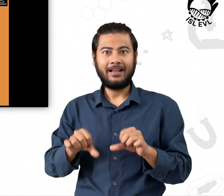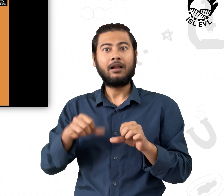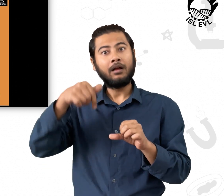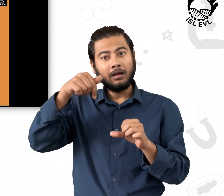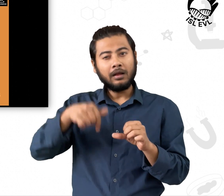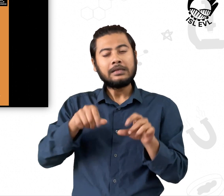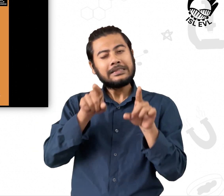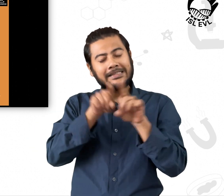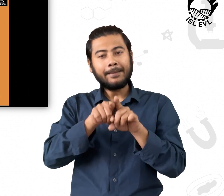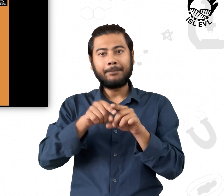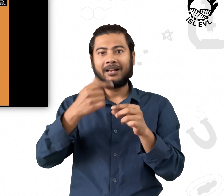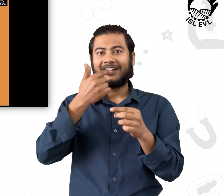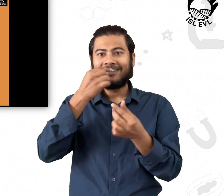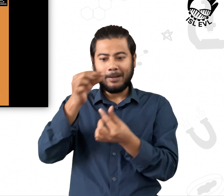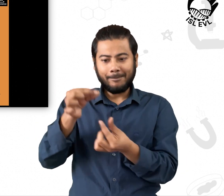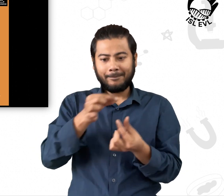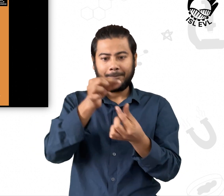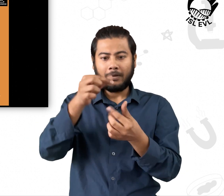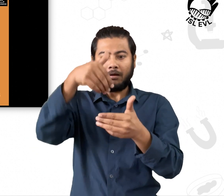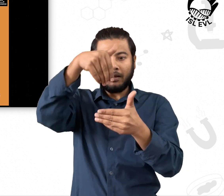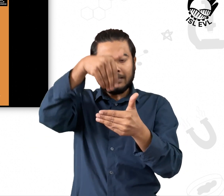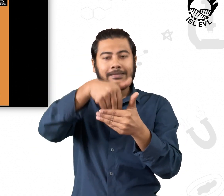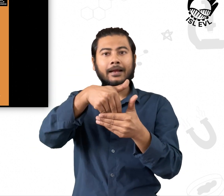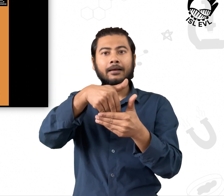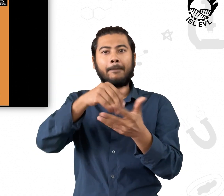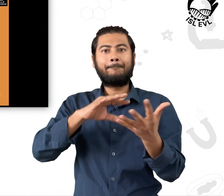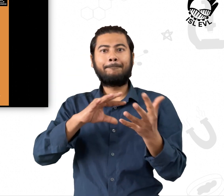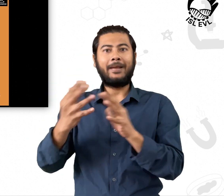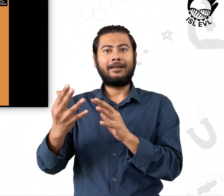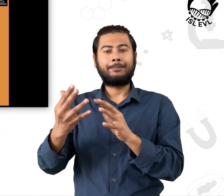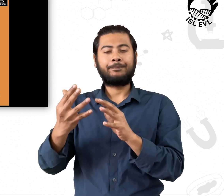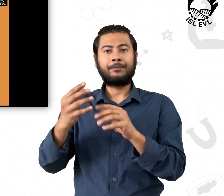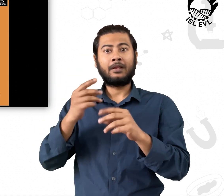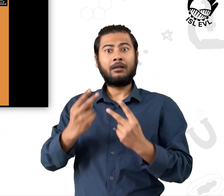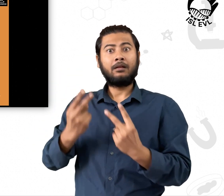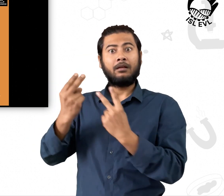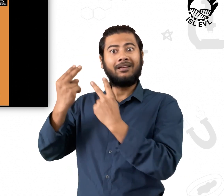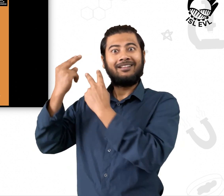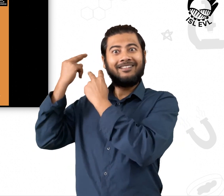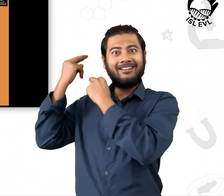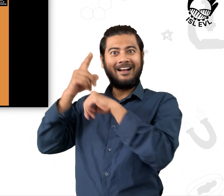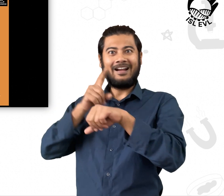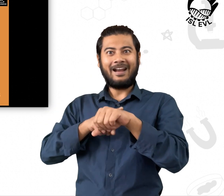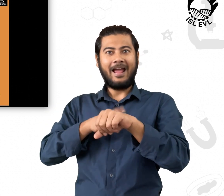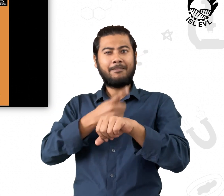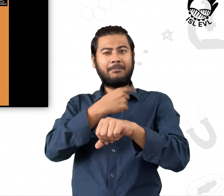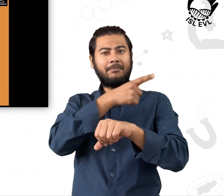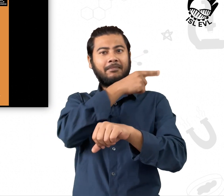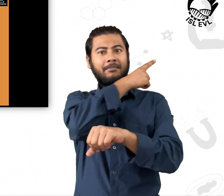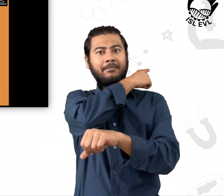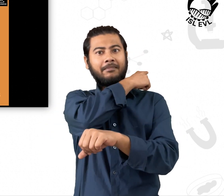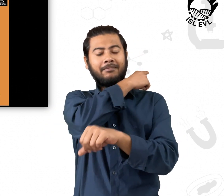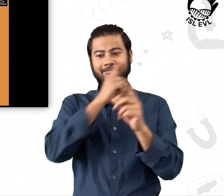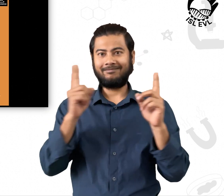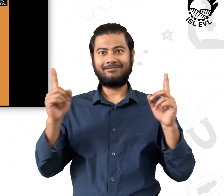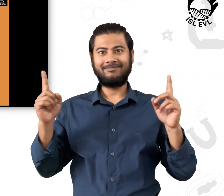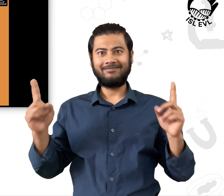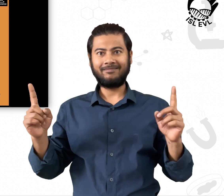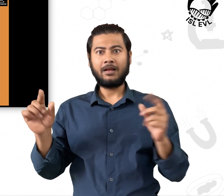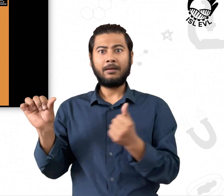evolution in a test tube. Now, Wow. think of an approach which will allow you to go back and forth in an